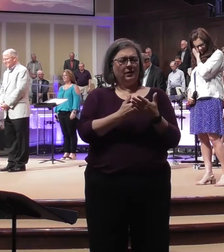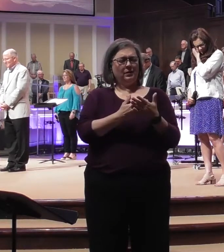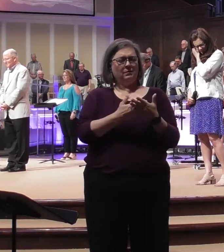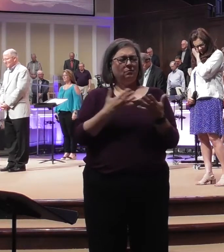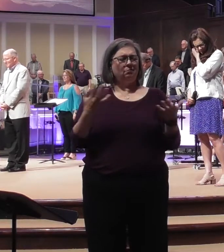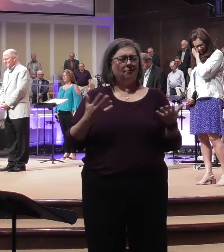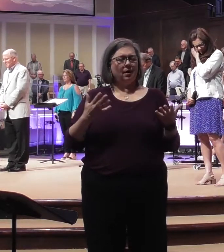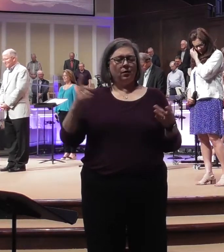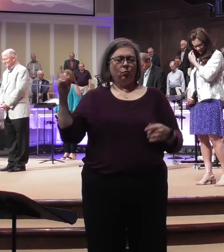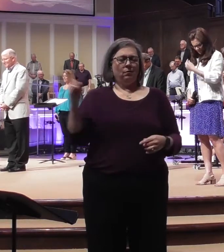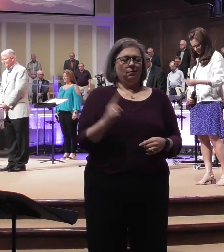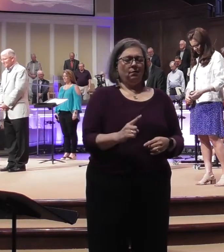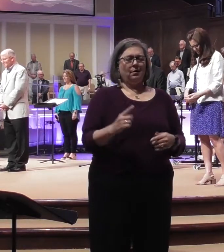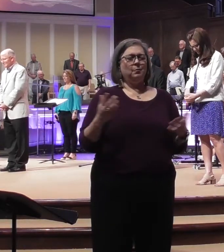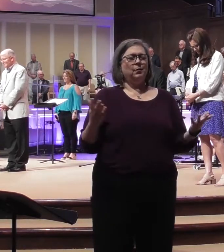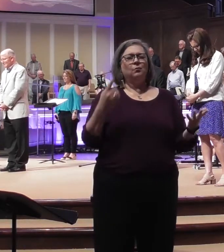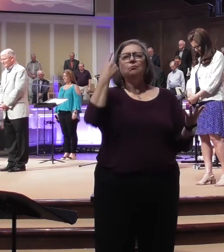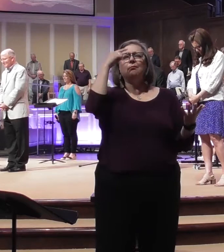to give you thanks.